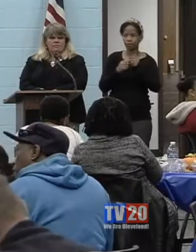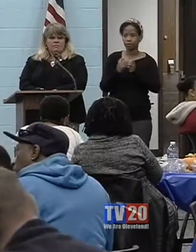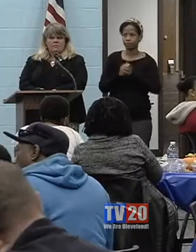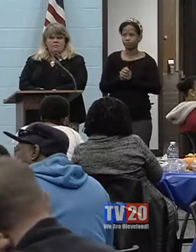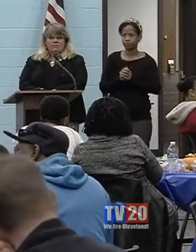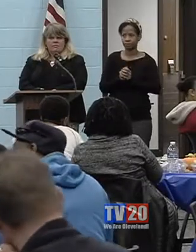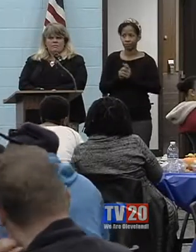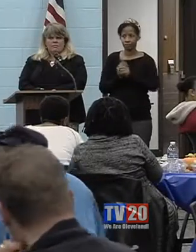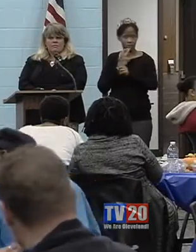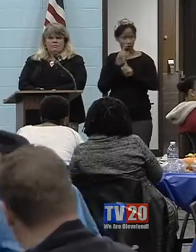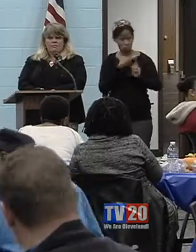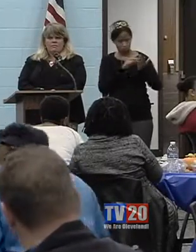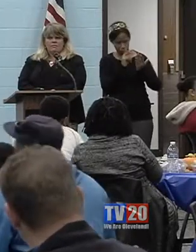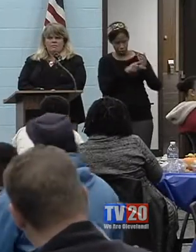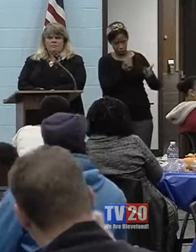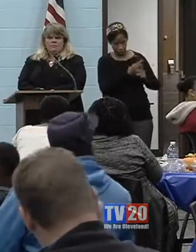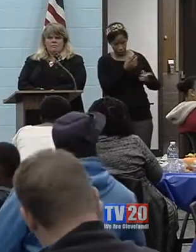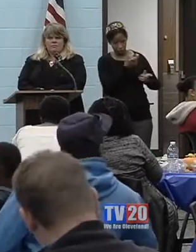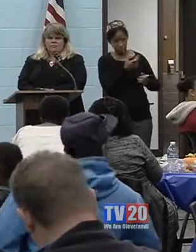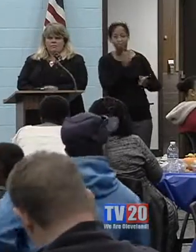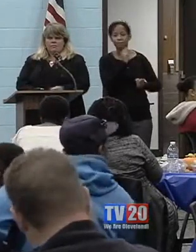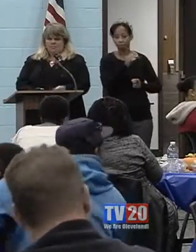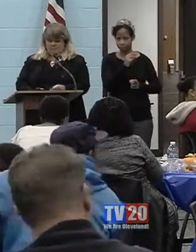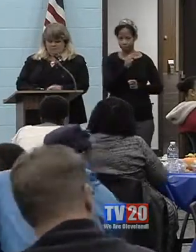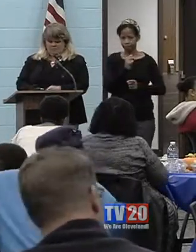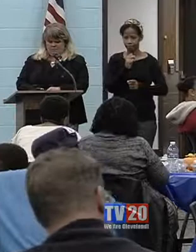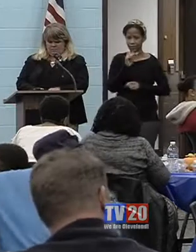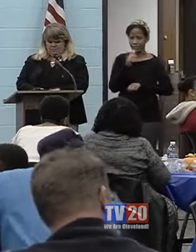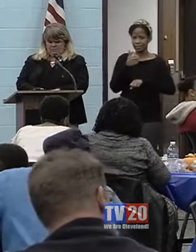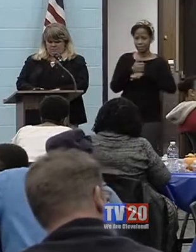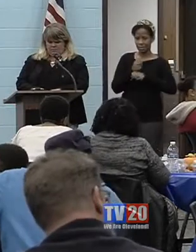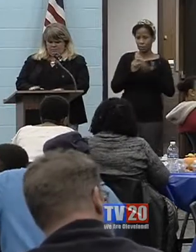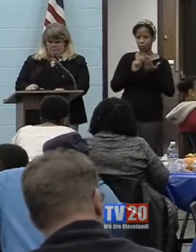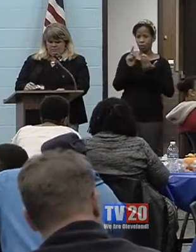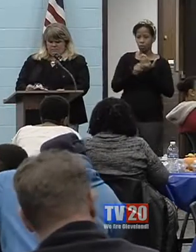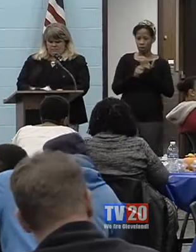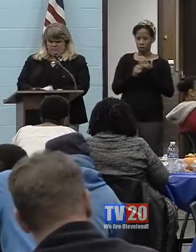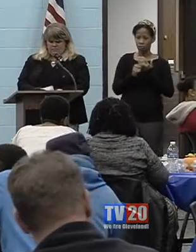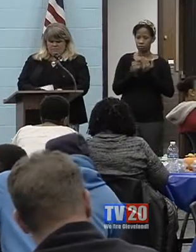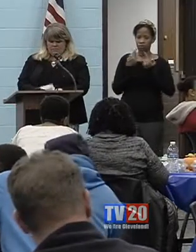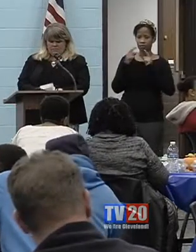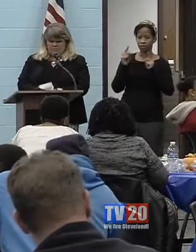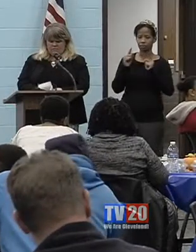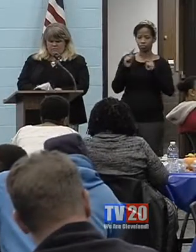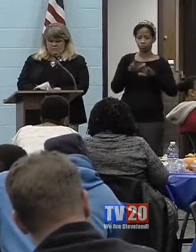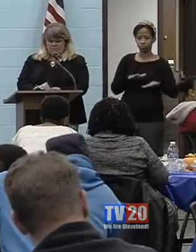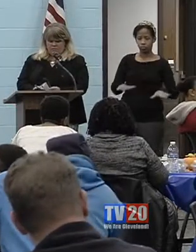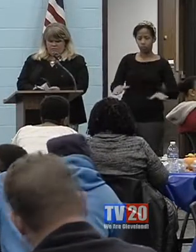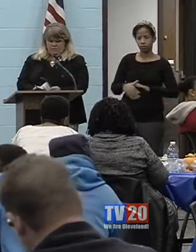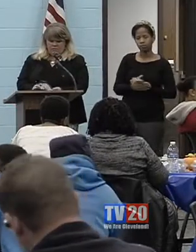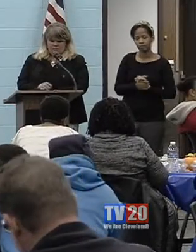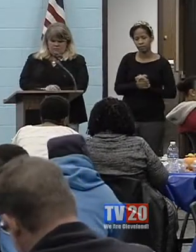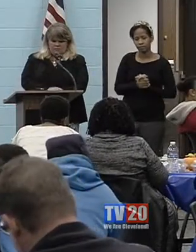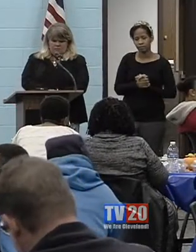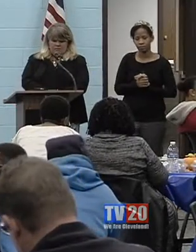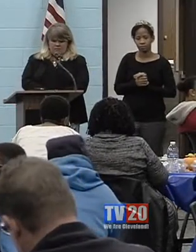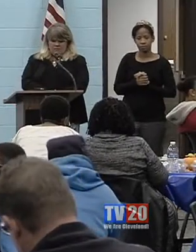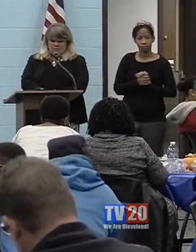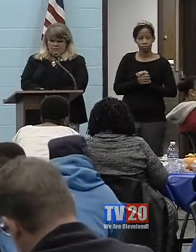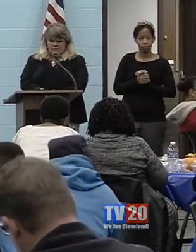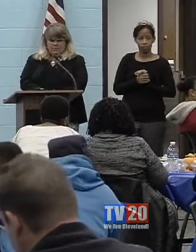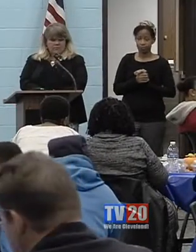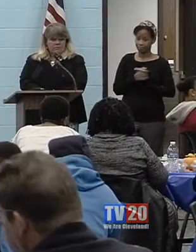You're talking about a program, is that correct? Yeah, the sensitivities of others with disabilities, development delay,